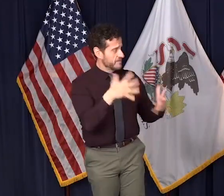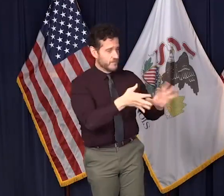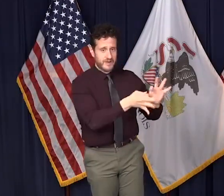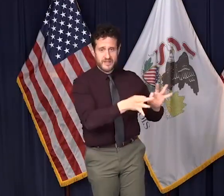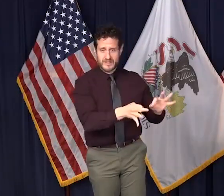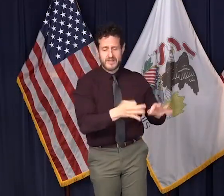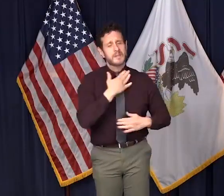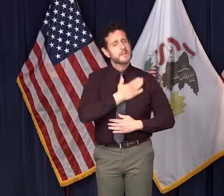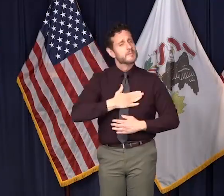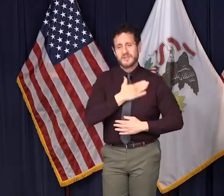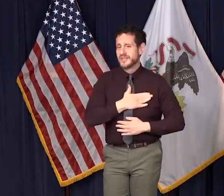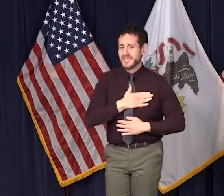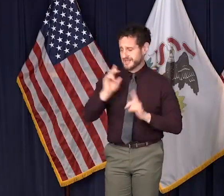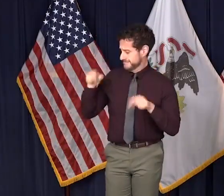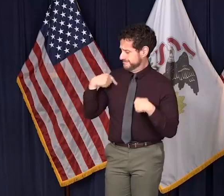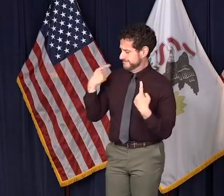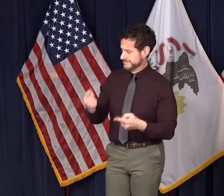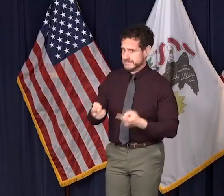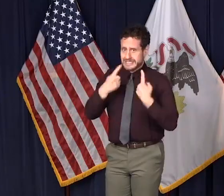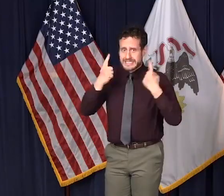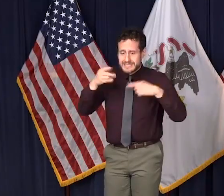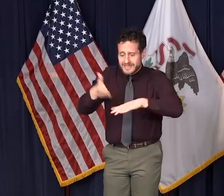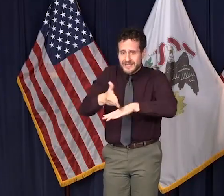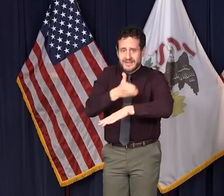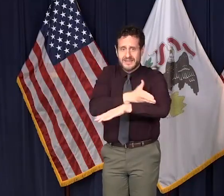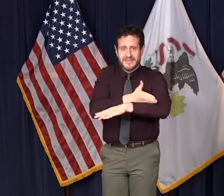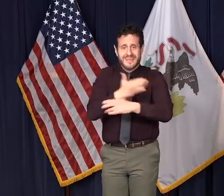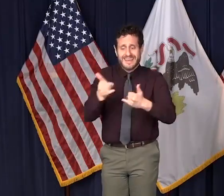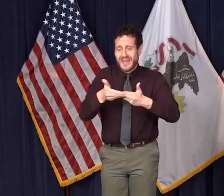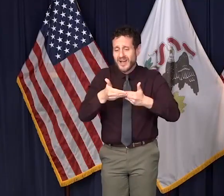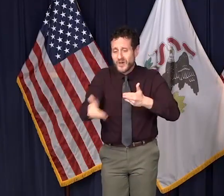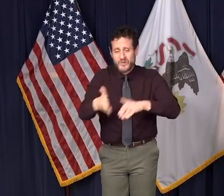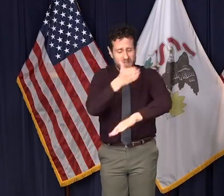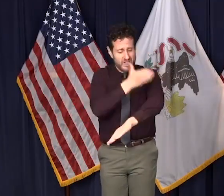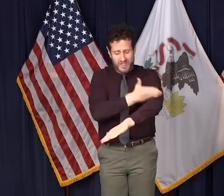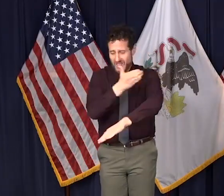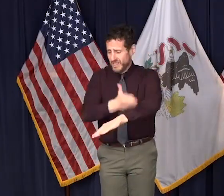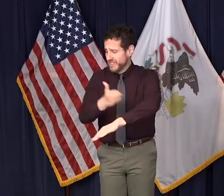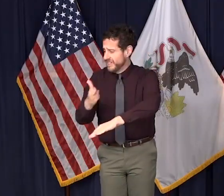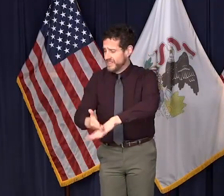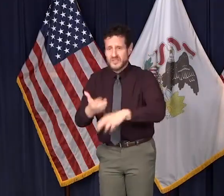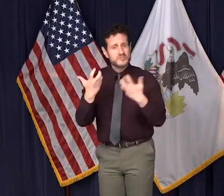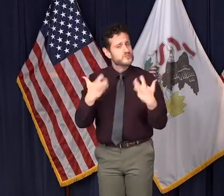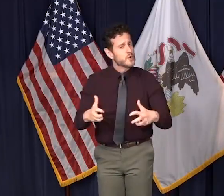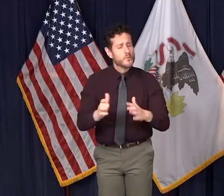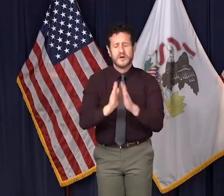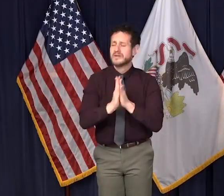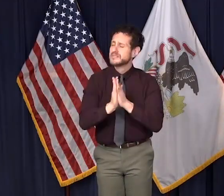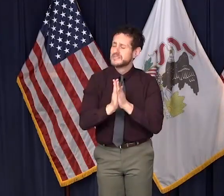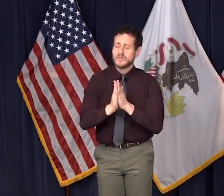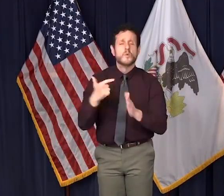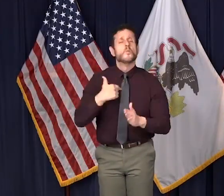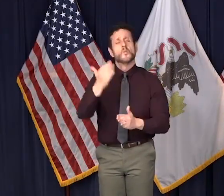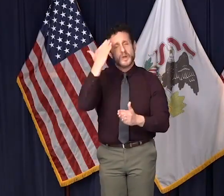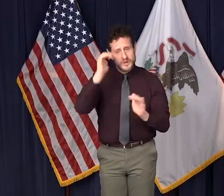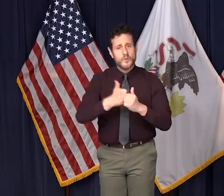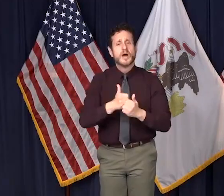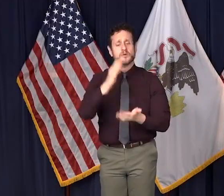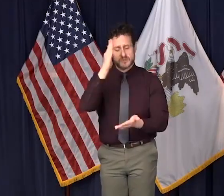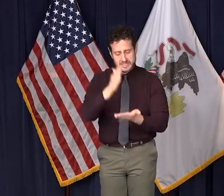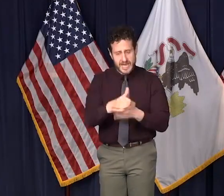let us not reverse all the gains that we have made. We actually do know things that will slow the spread of this